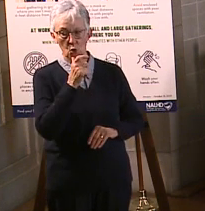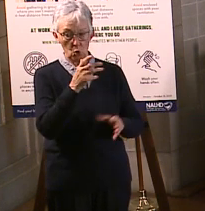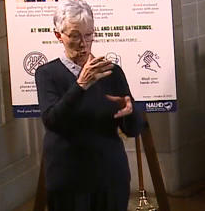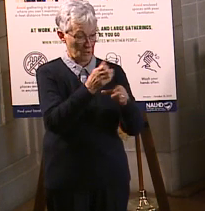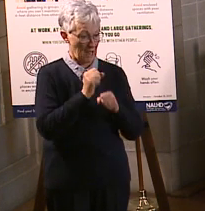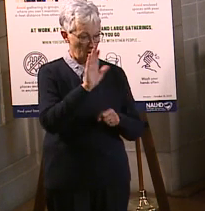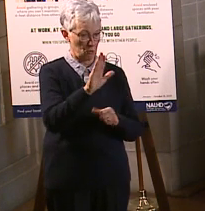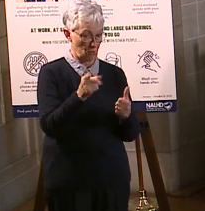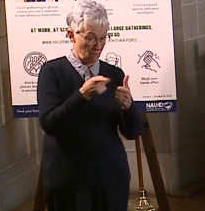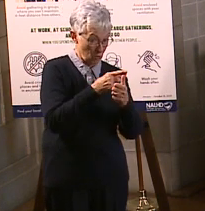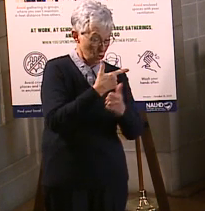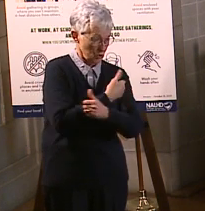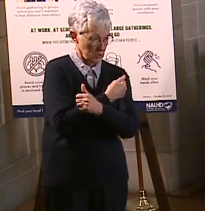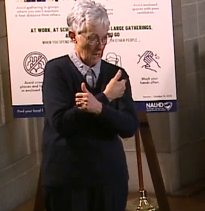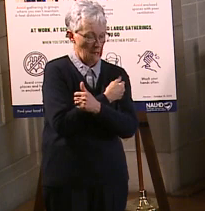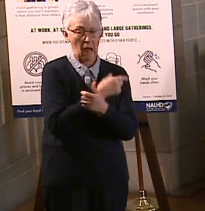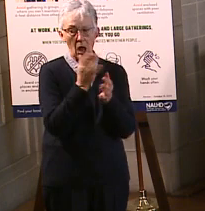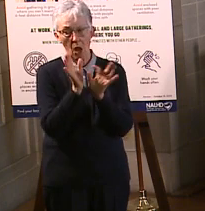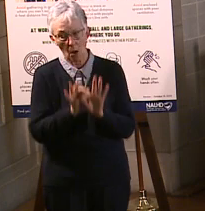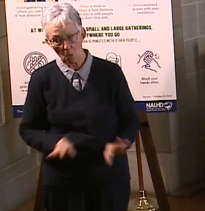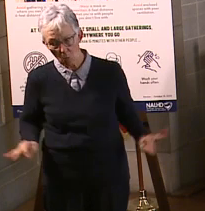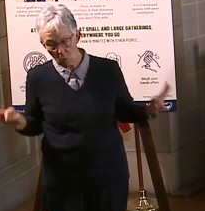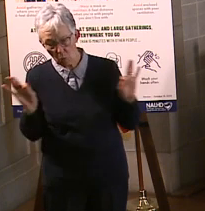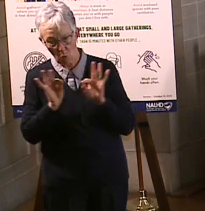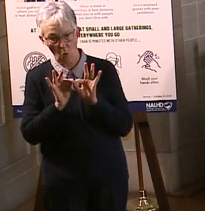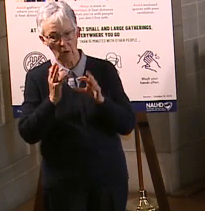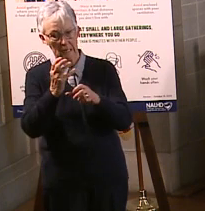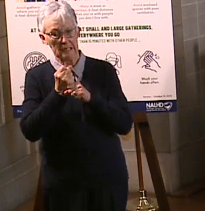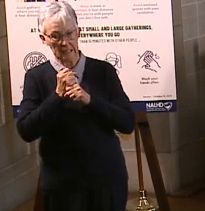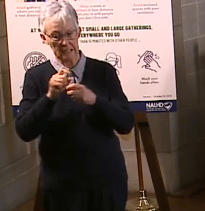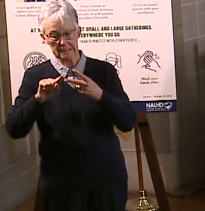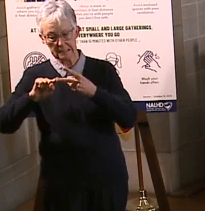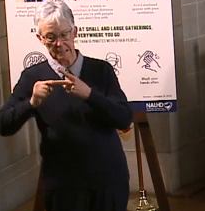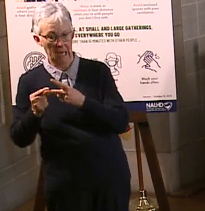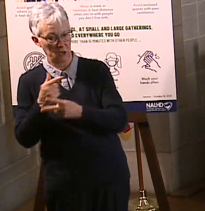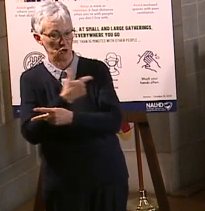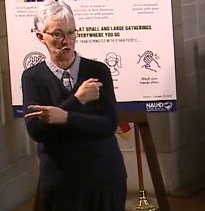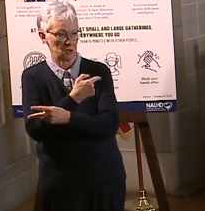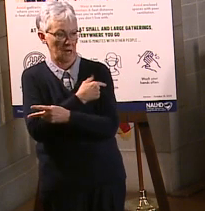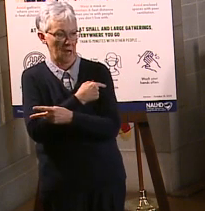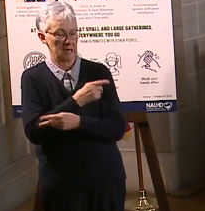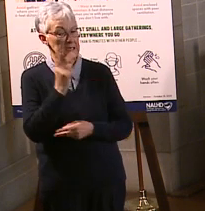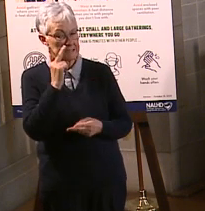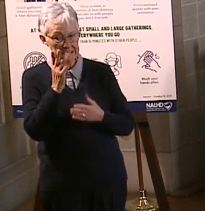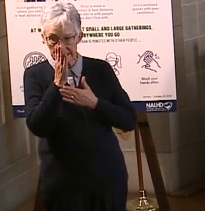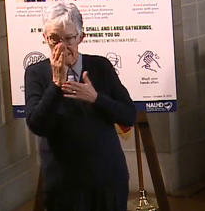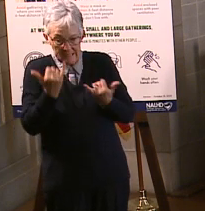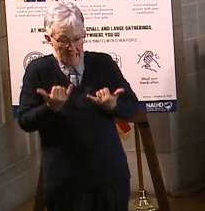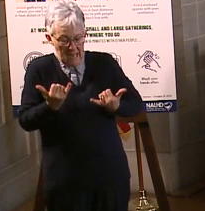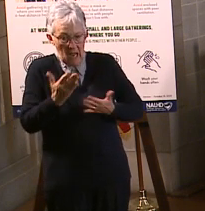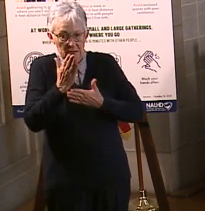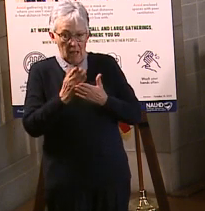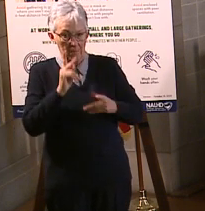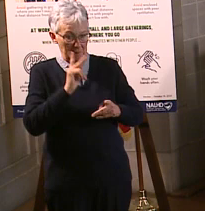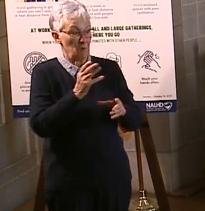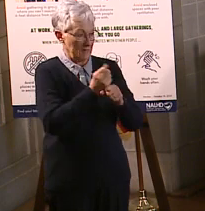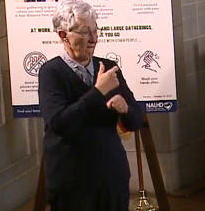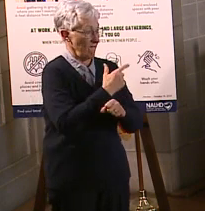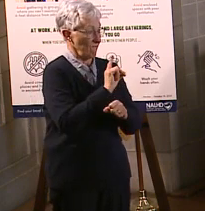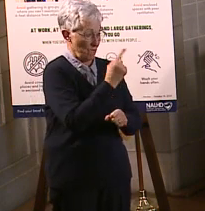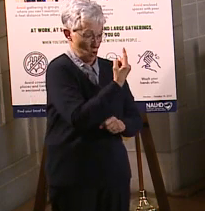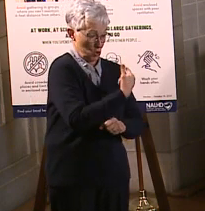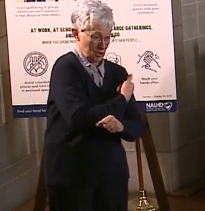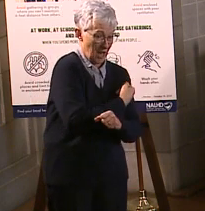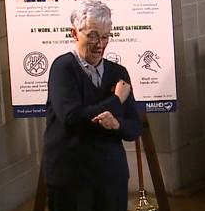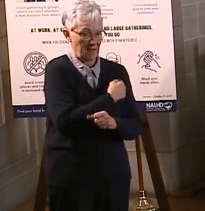receive your second dose. We are seeing a slight lag in folks not coming back for their second doses. So please ensure if you got your first